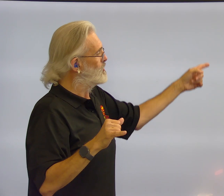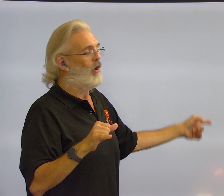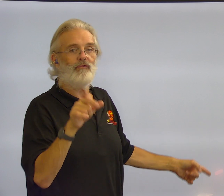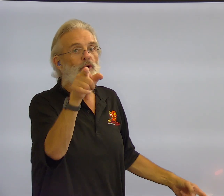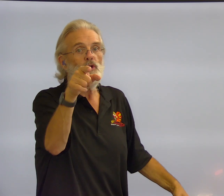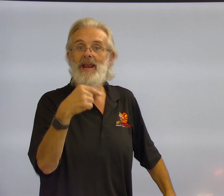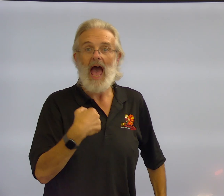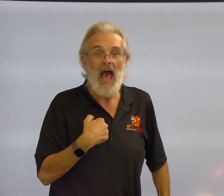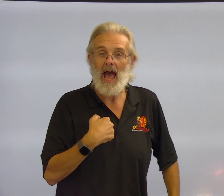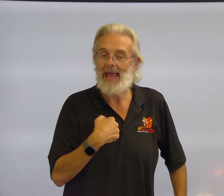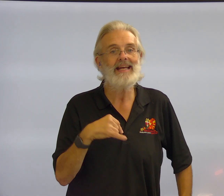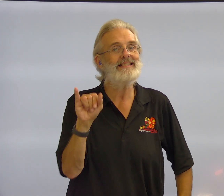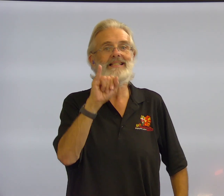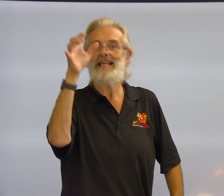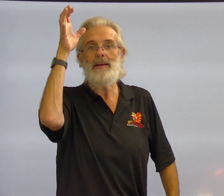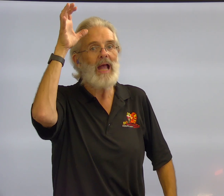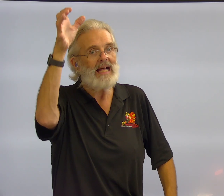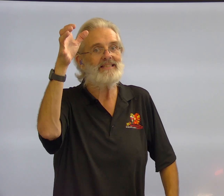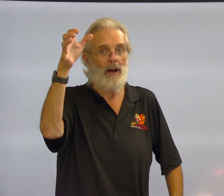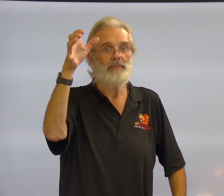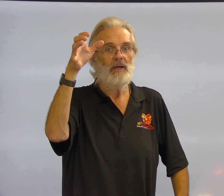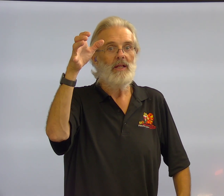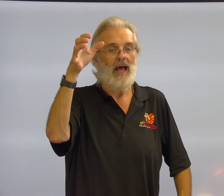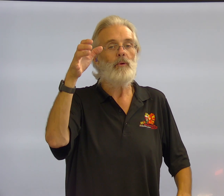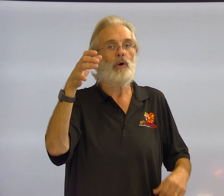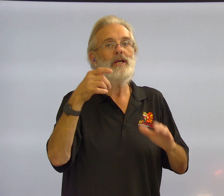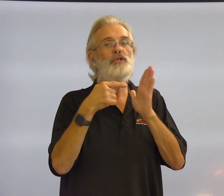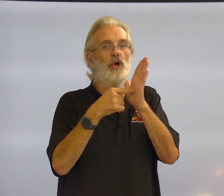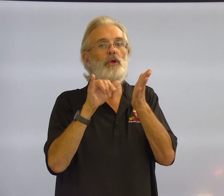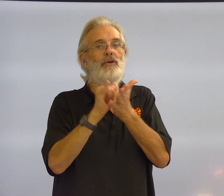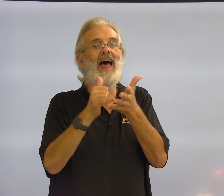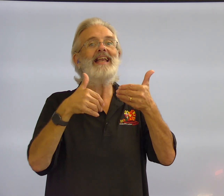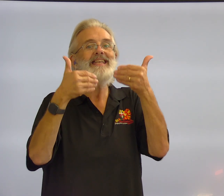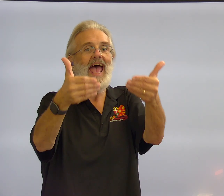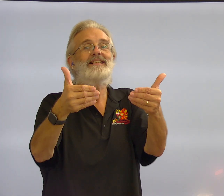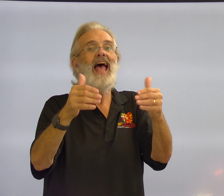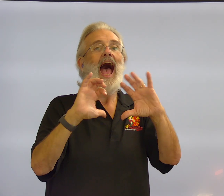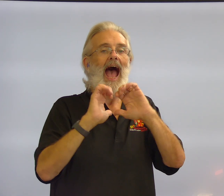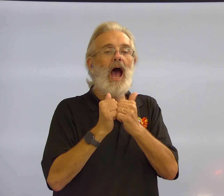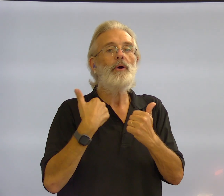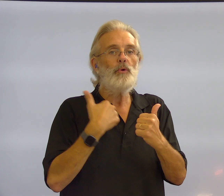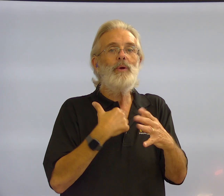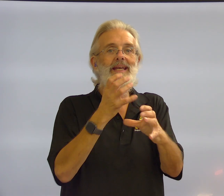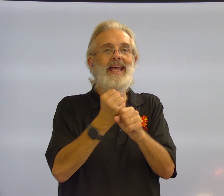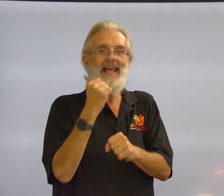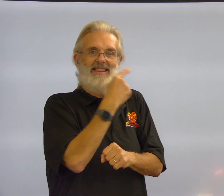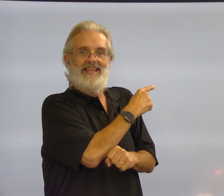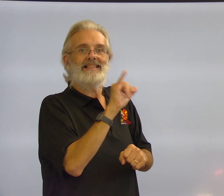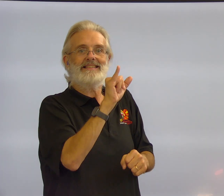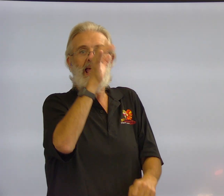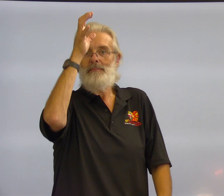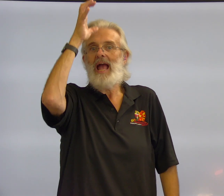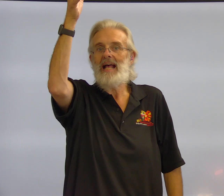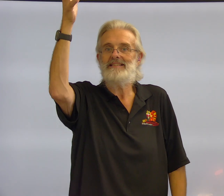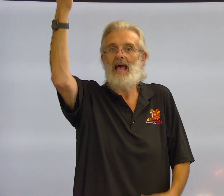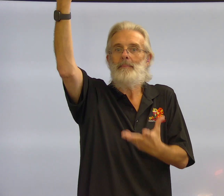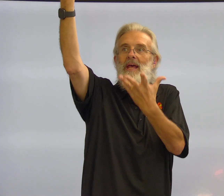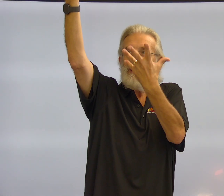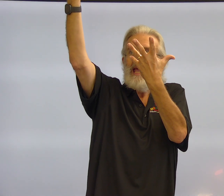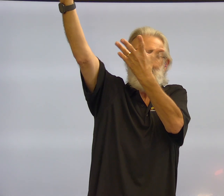for you and I, it's the same concept. And we're going to show you that next. How do we take this same concept and